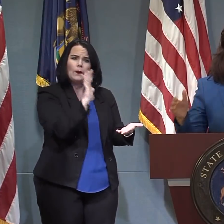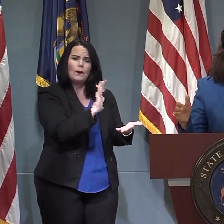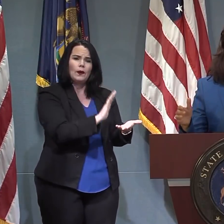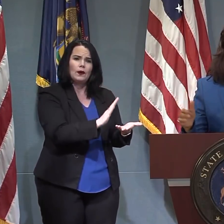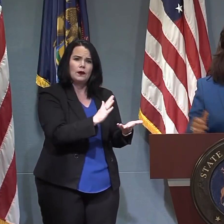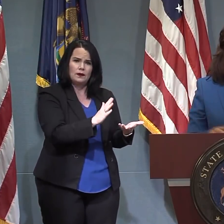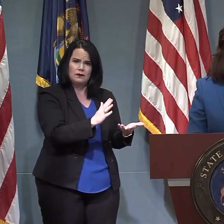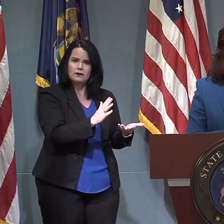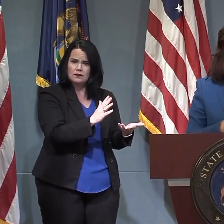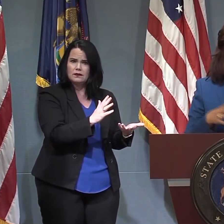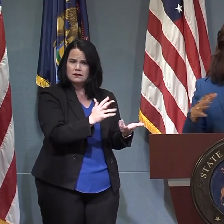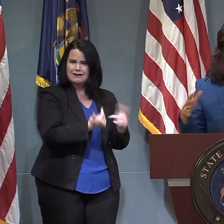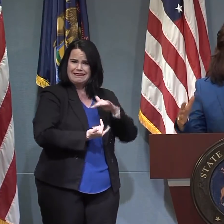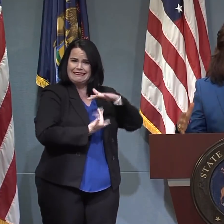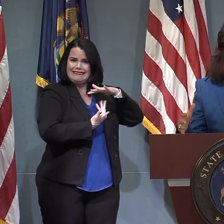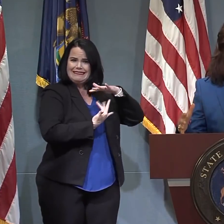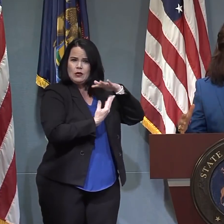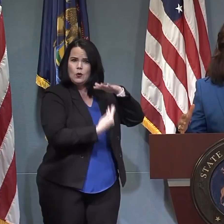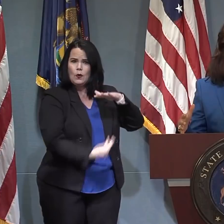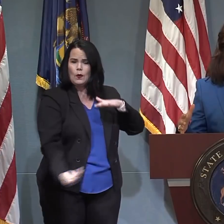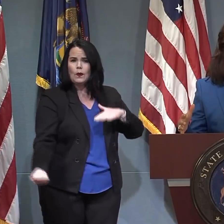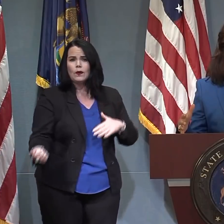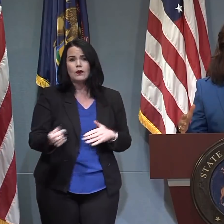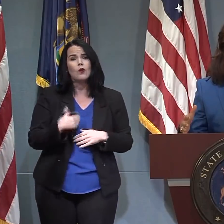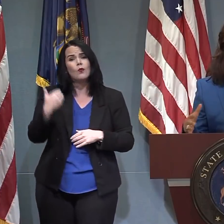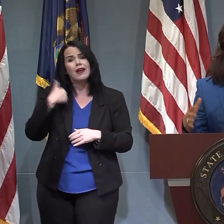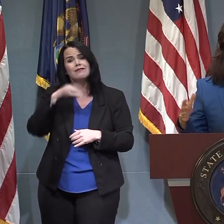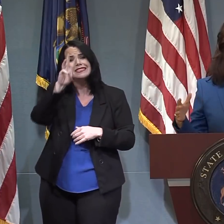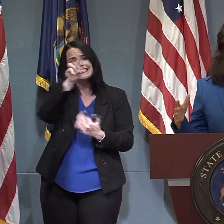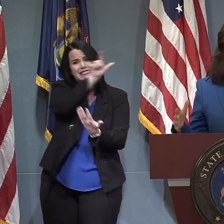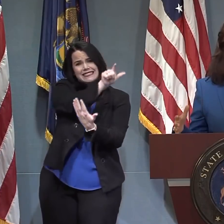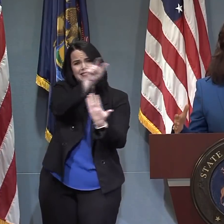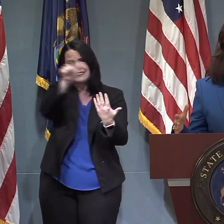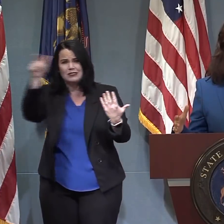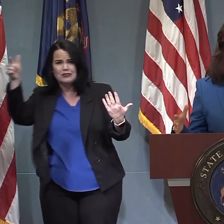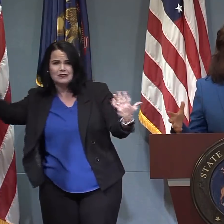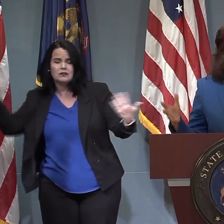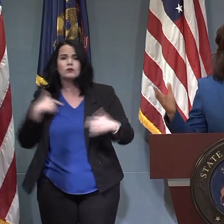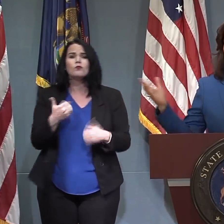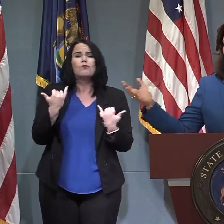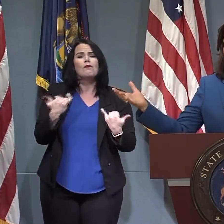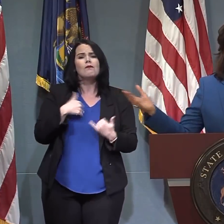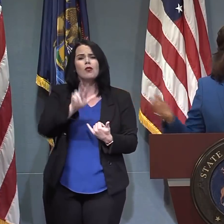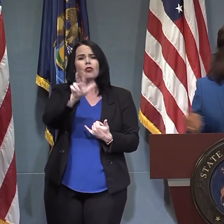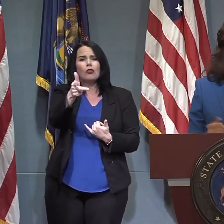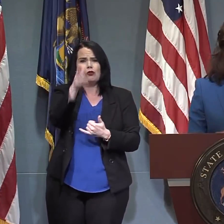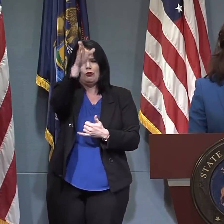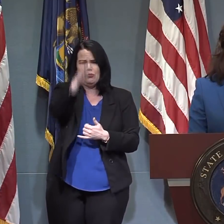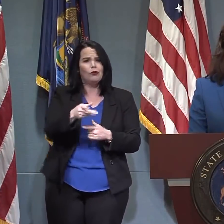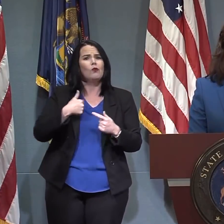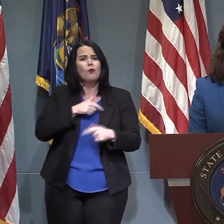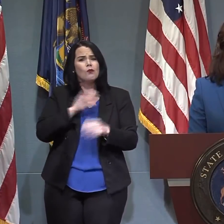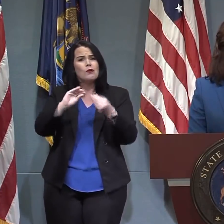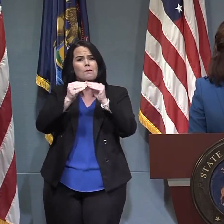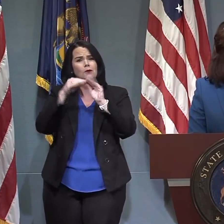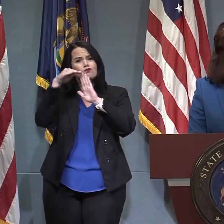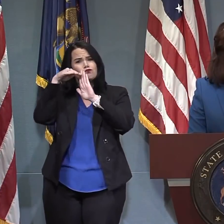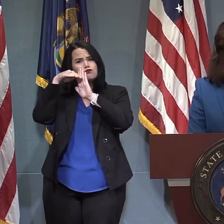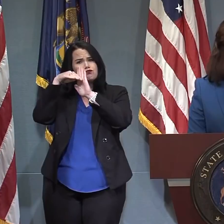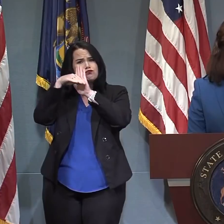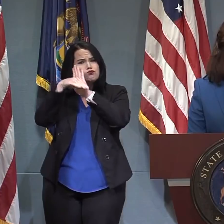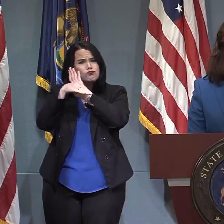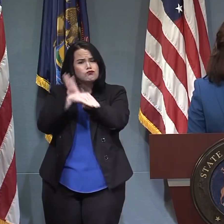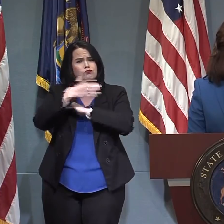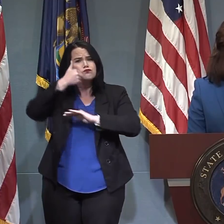making progress. We have a 6-phase re-engagement strategy. We're at phase 3. The numbers are improving. Let's keep